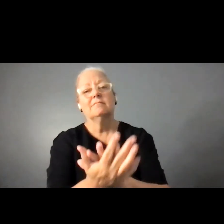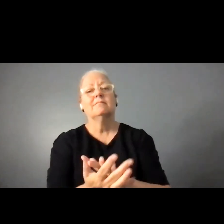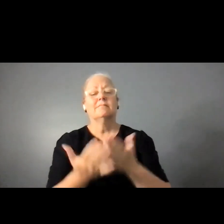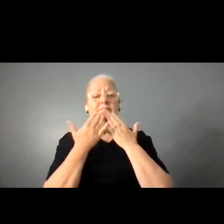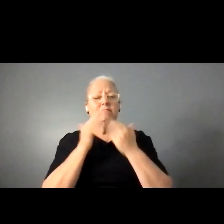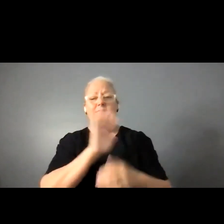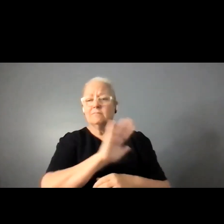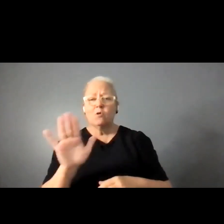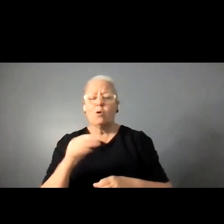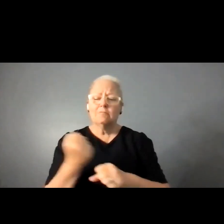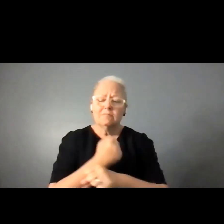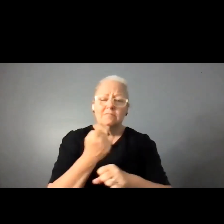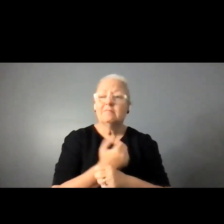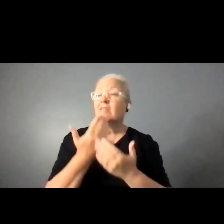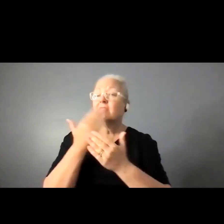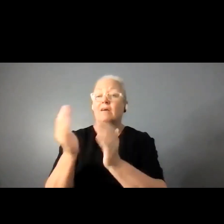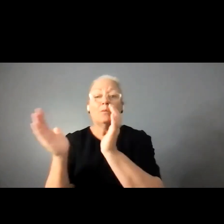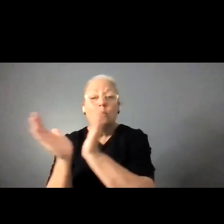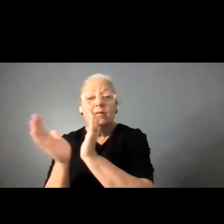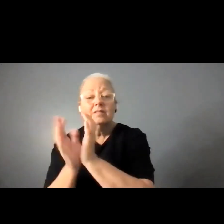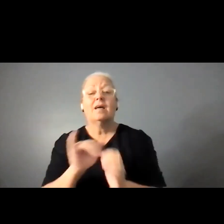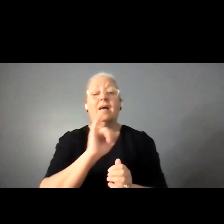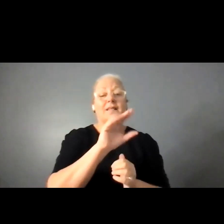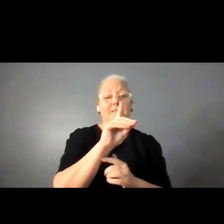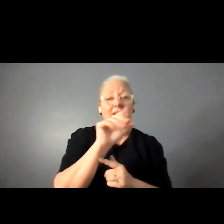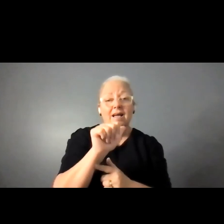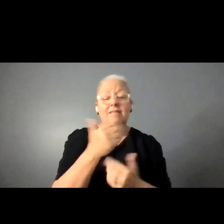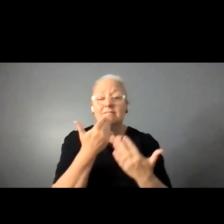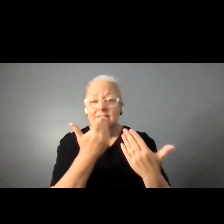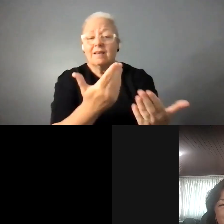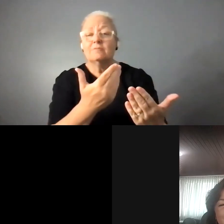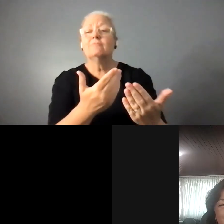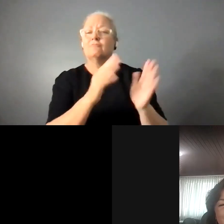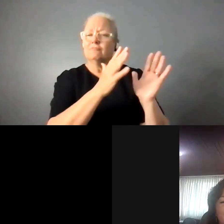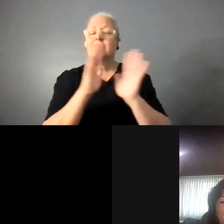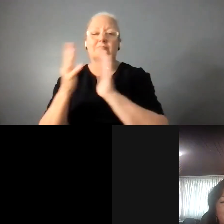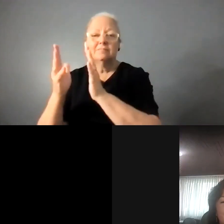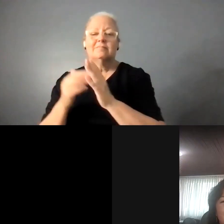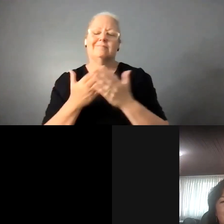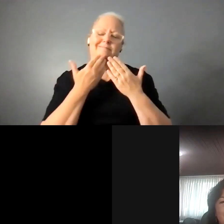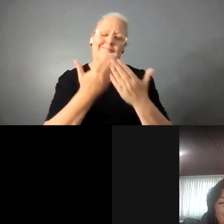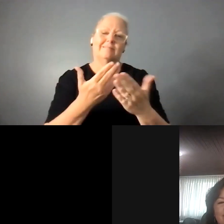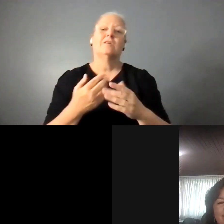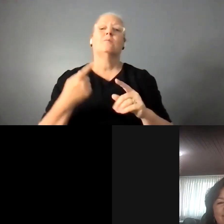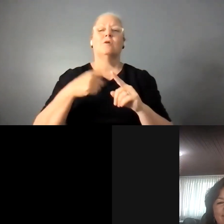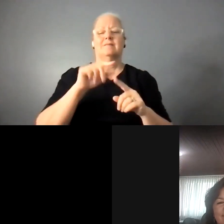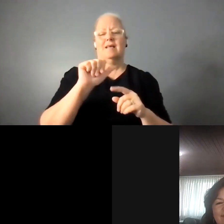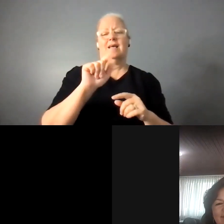much to UNICEF and to Atlas Alliance and International Disability Alliance. Thank you.